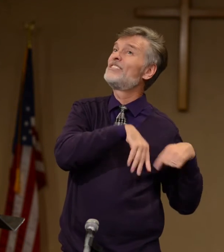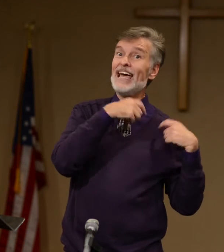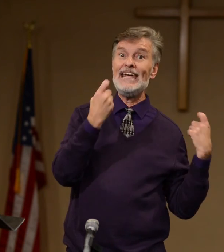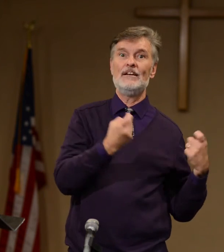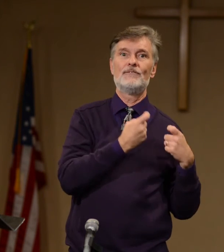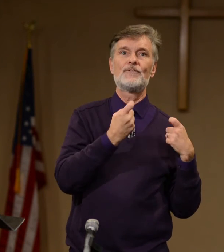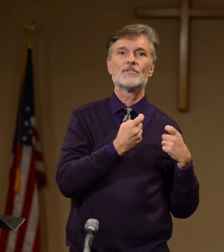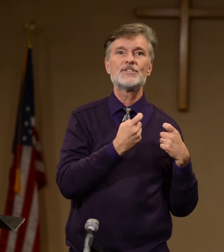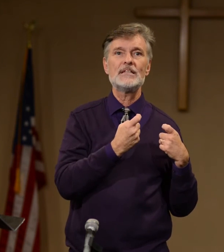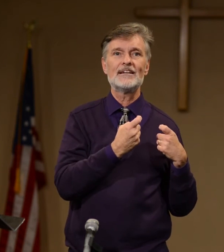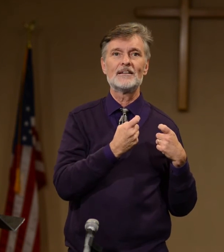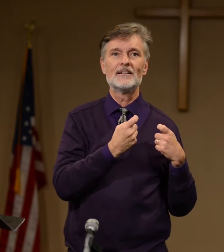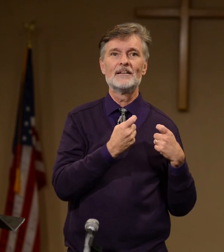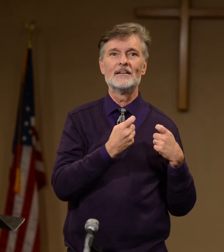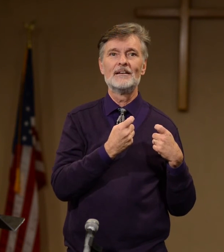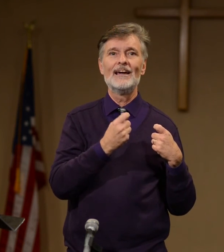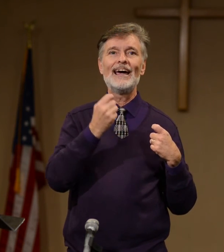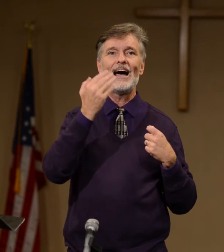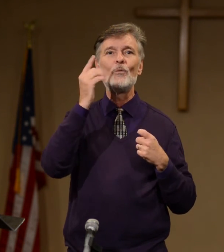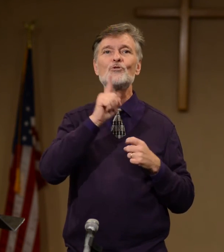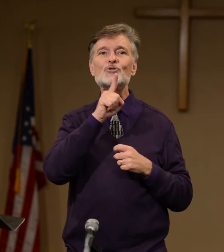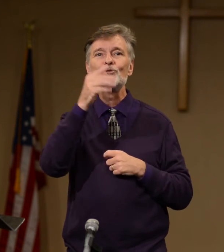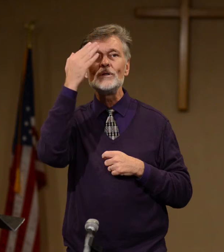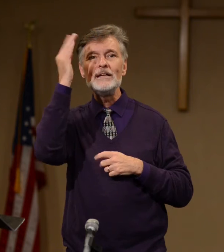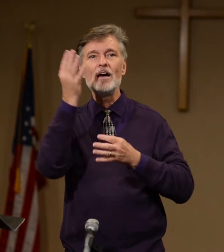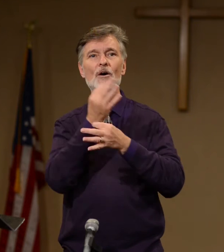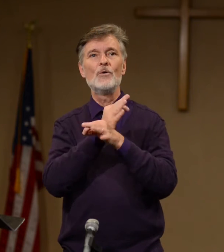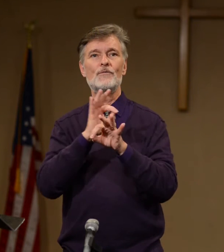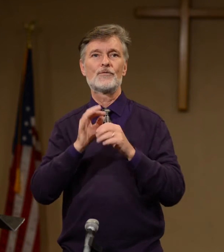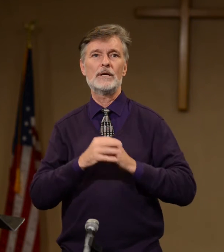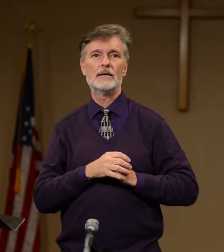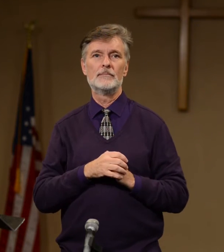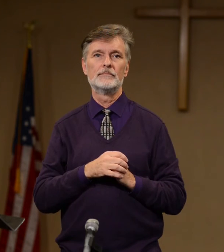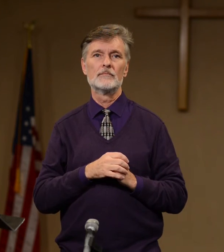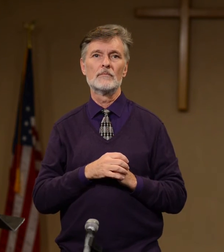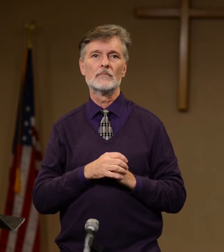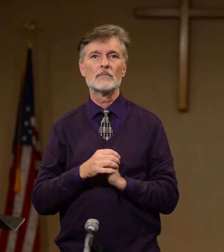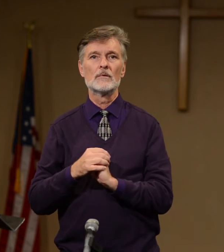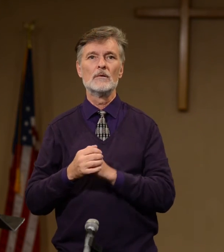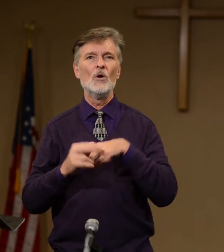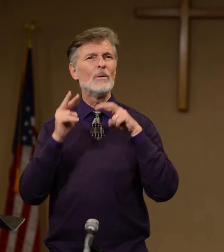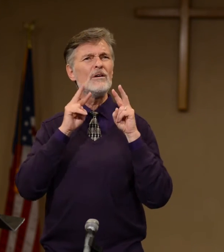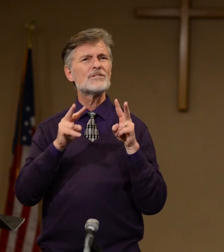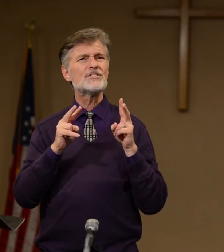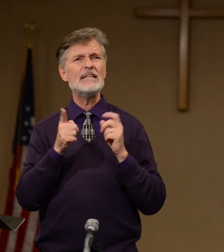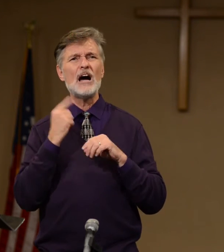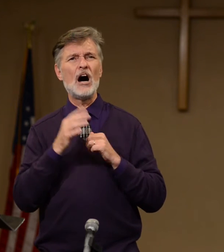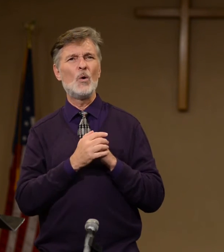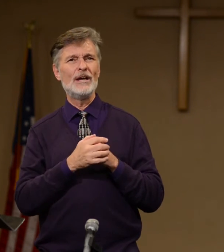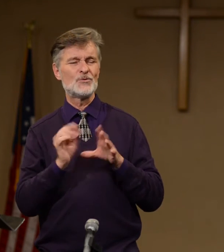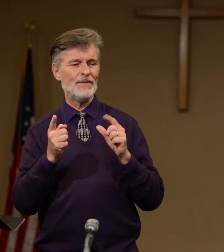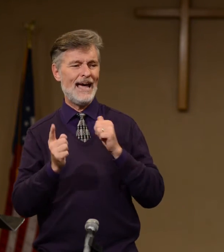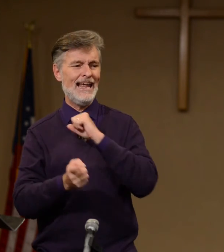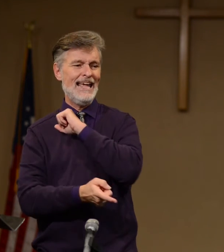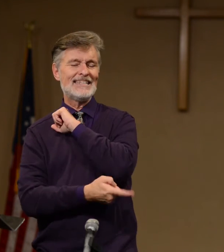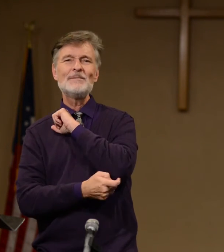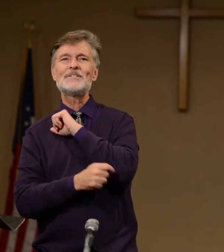disdain for sin. And I will truly know freedom. We don't see always when that